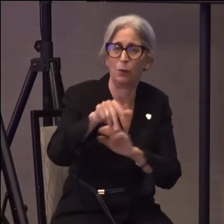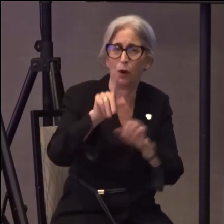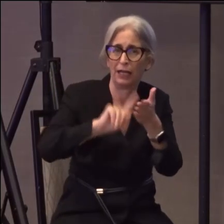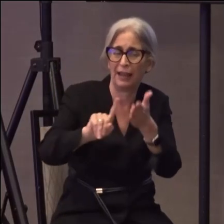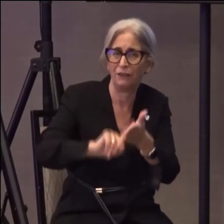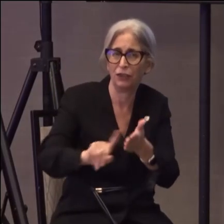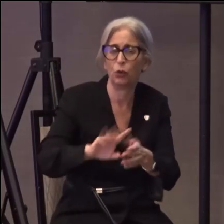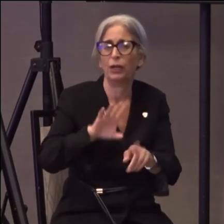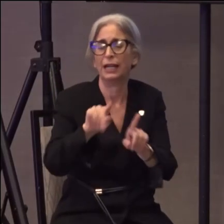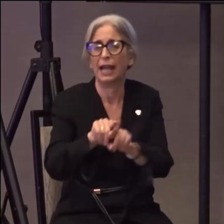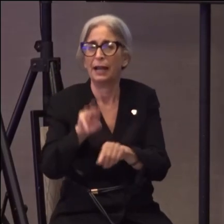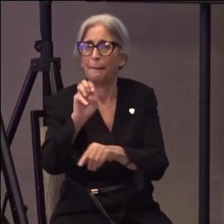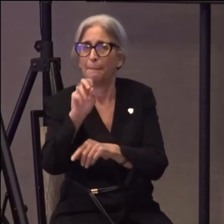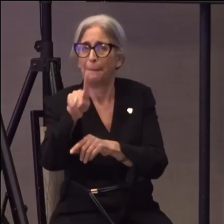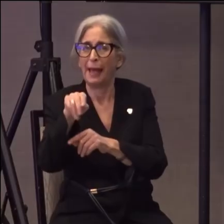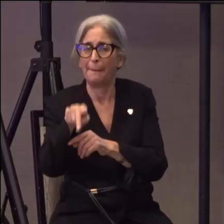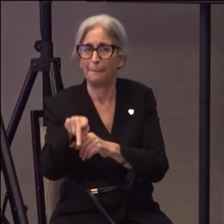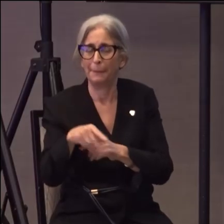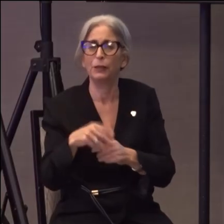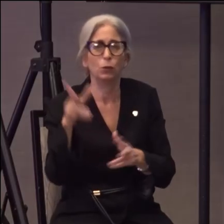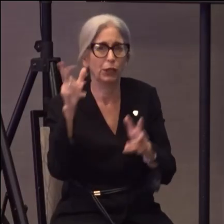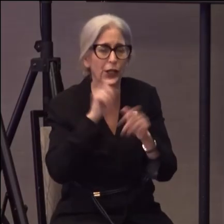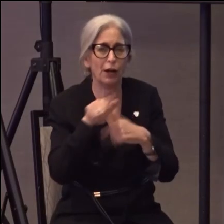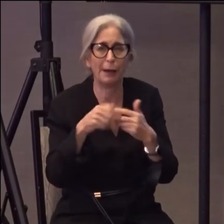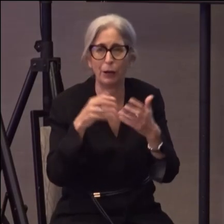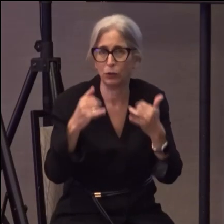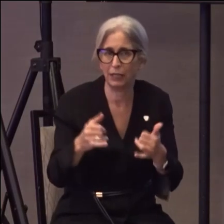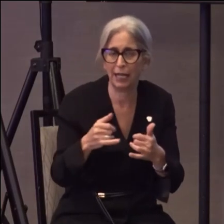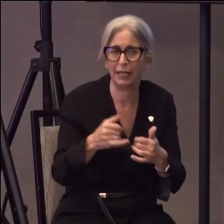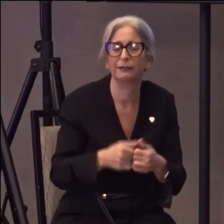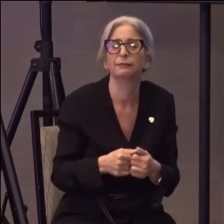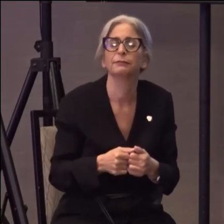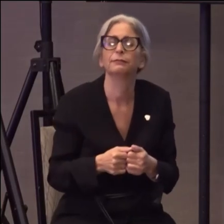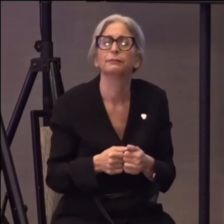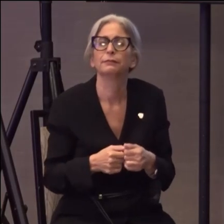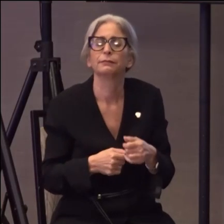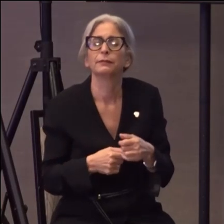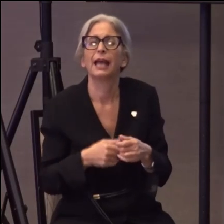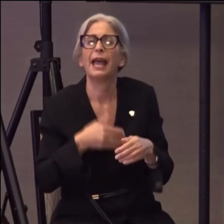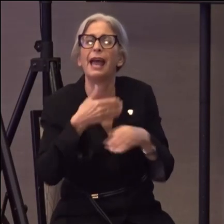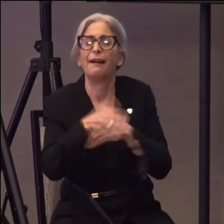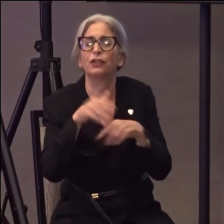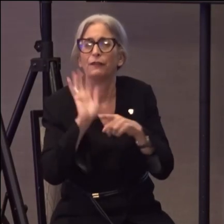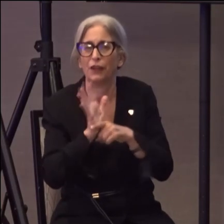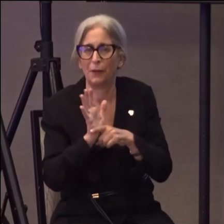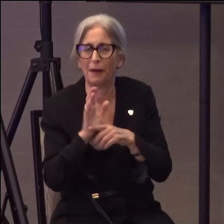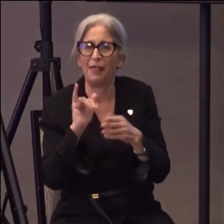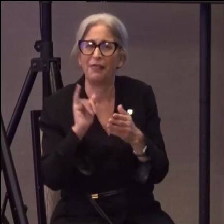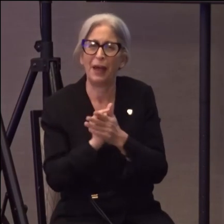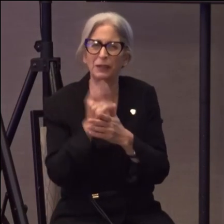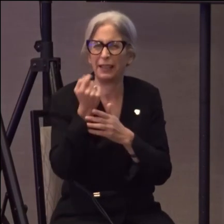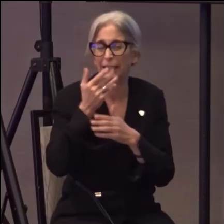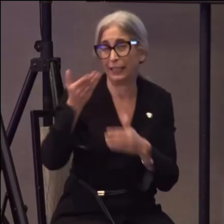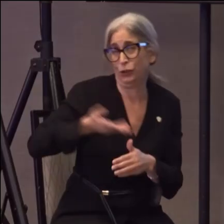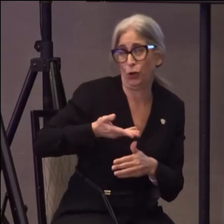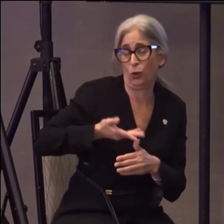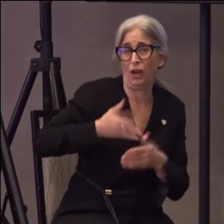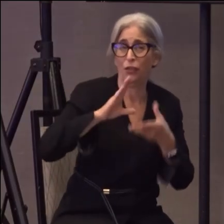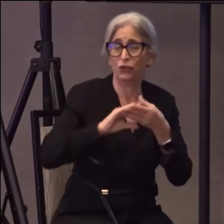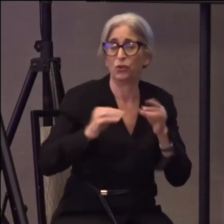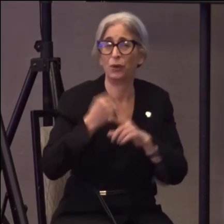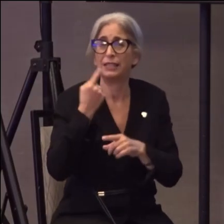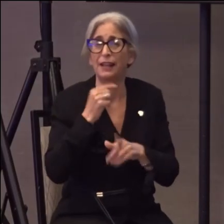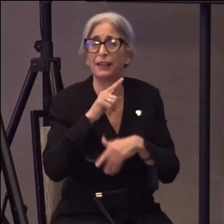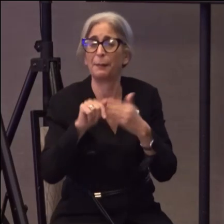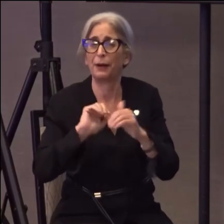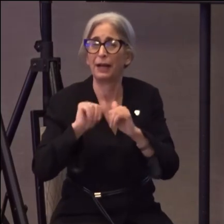and Accessibility Mapping, which you'll hear about today in the following film. So that was a little bit of an intro and a storytelling